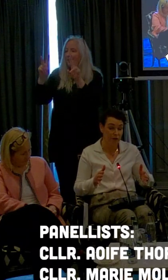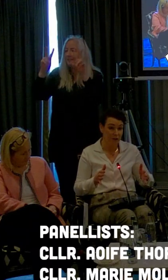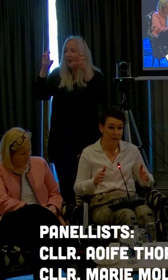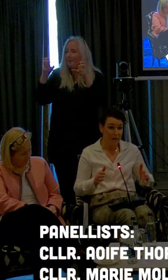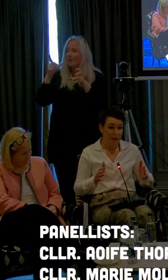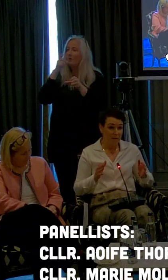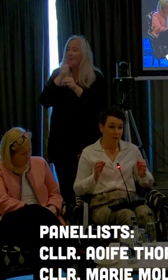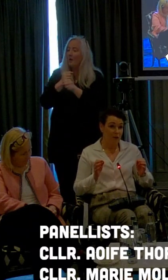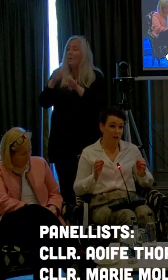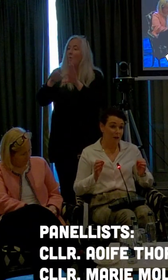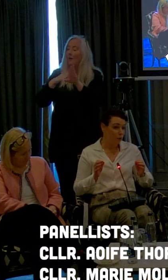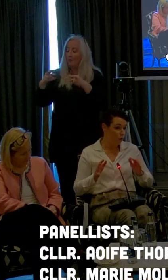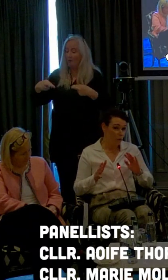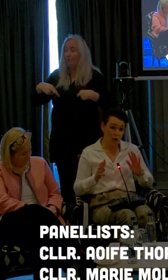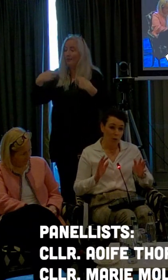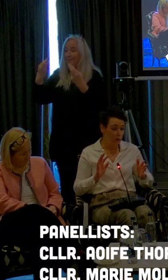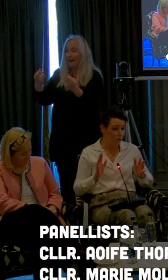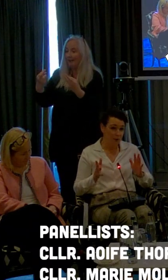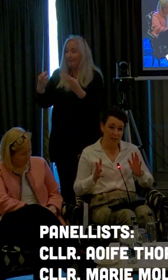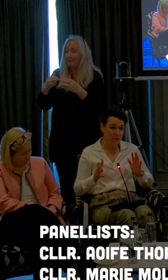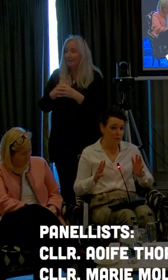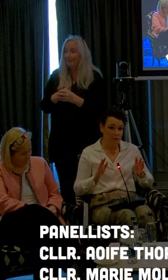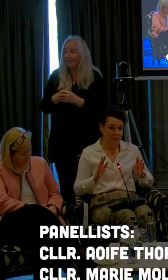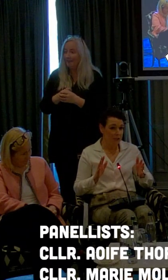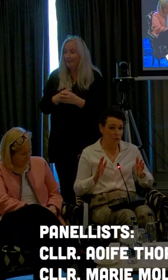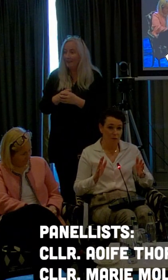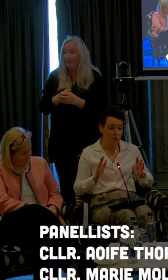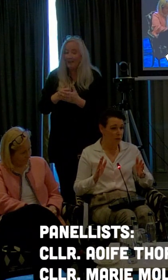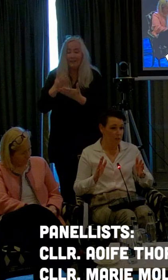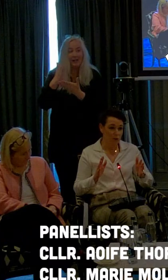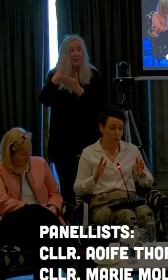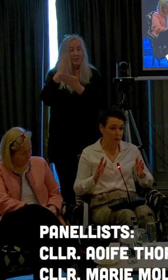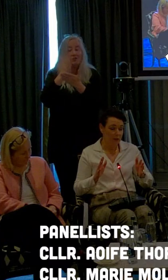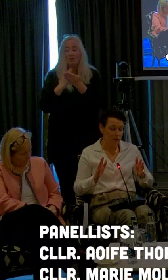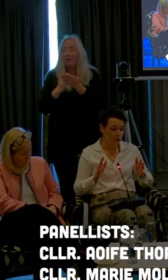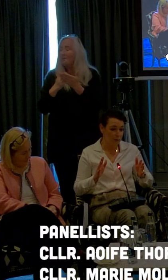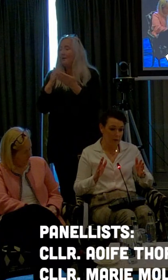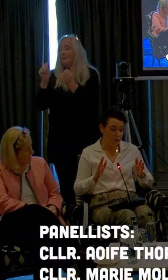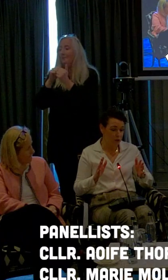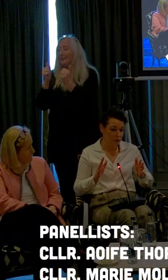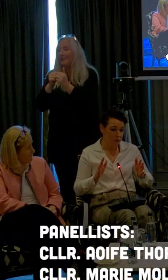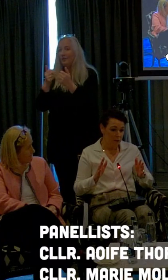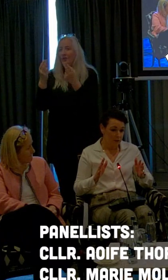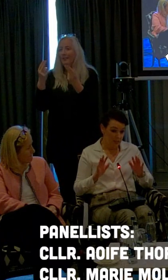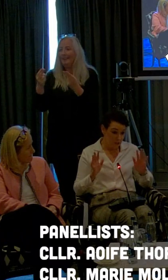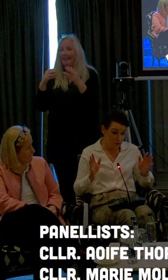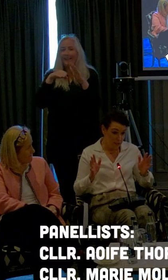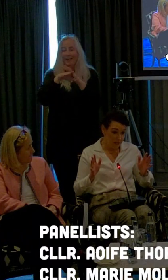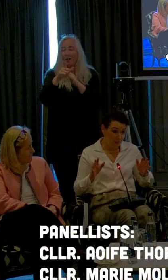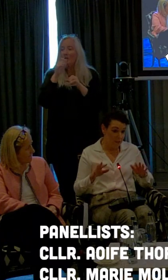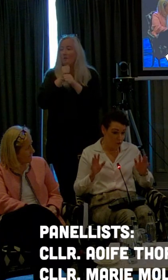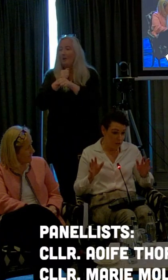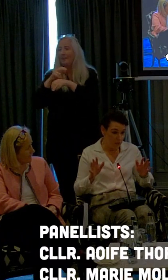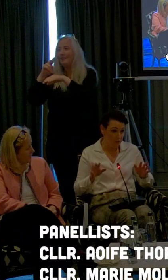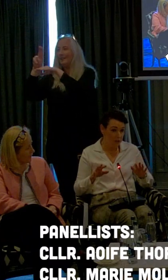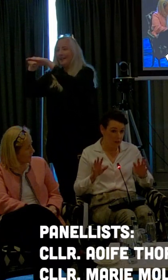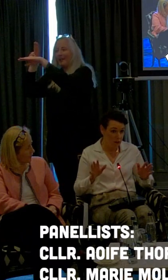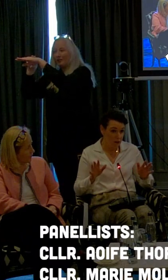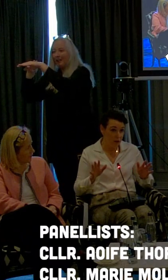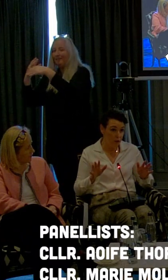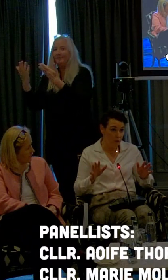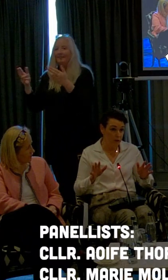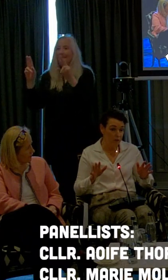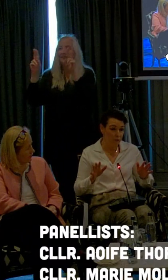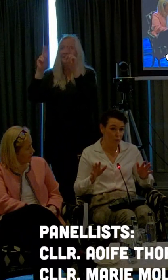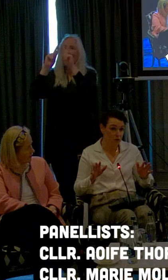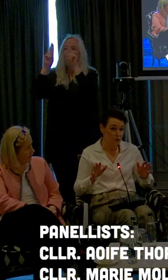about. There are, you know, a couple of really difficult issues that we need to go in and talk about nationally and internationally and on